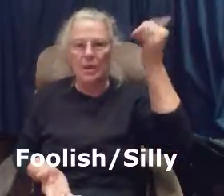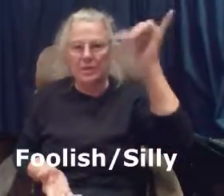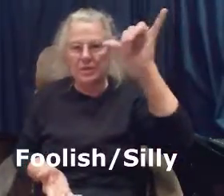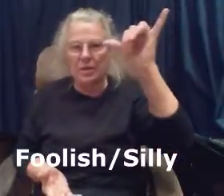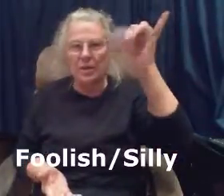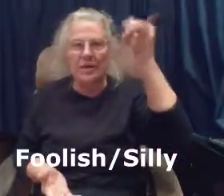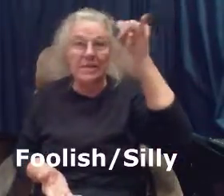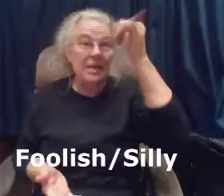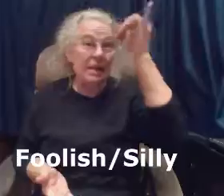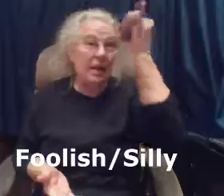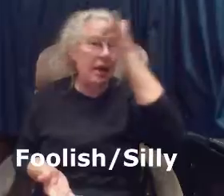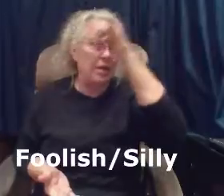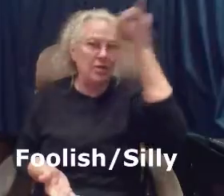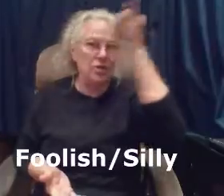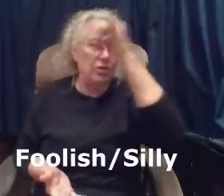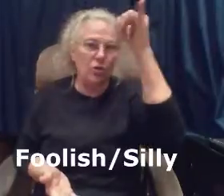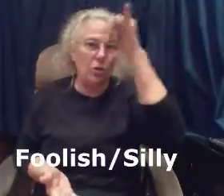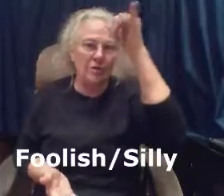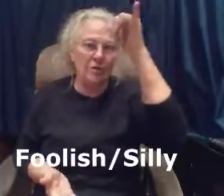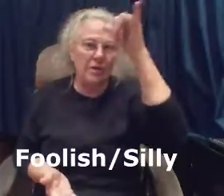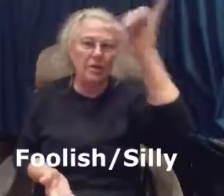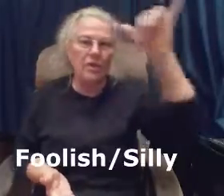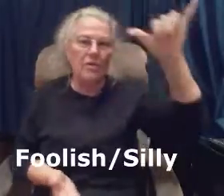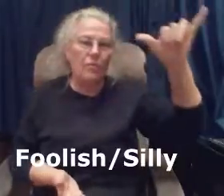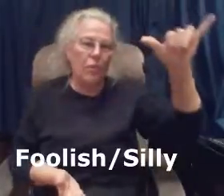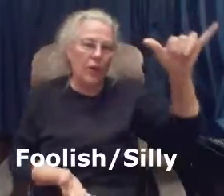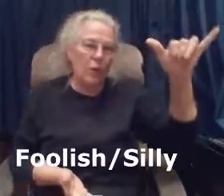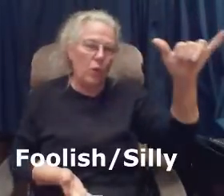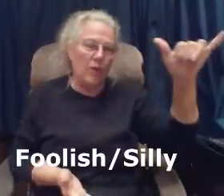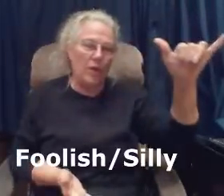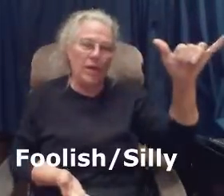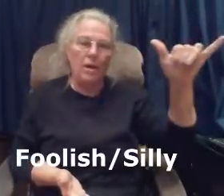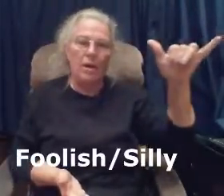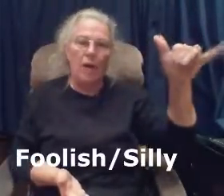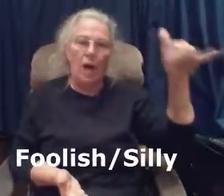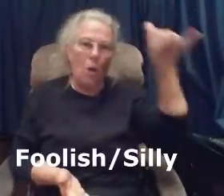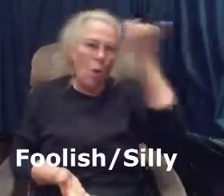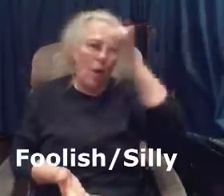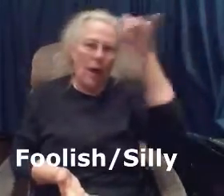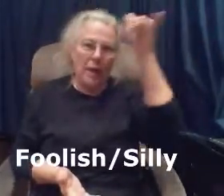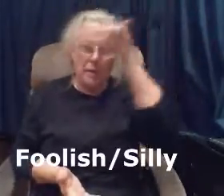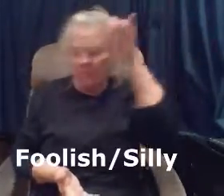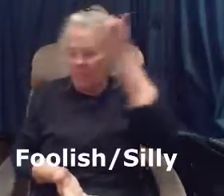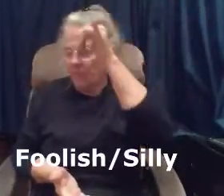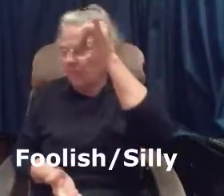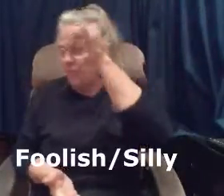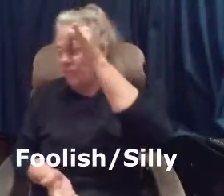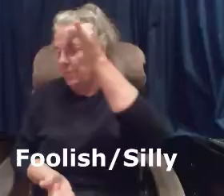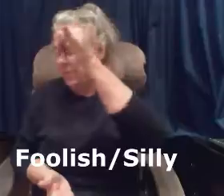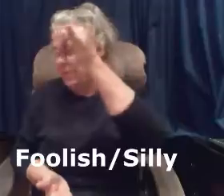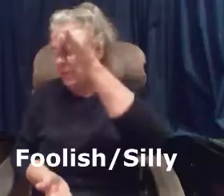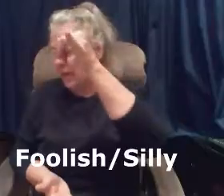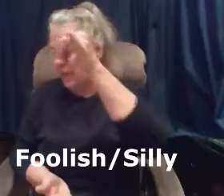it's like silly, and it's just across the forehead with the Y. Silly.